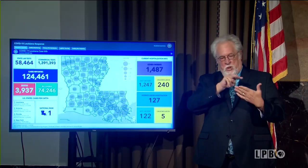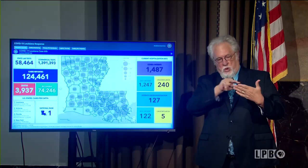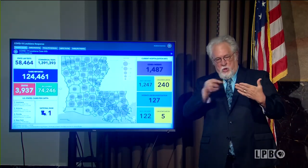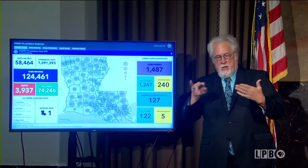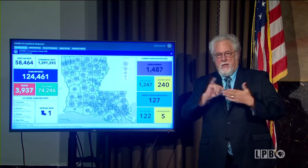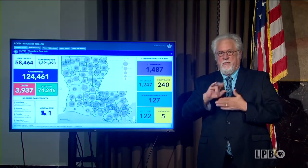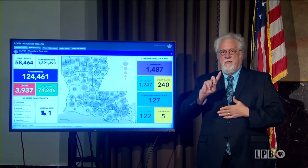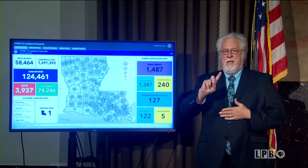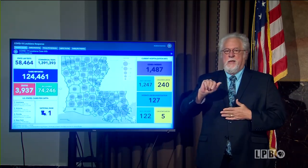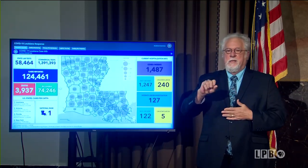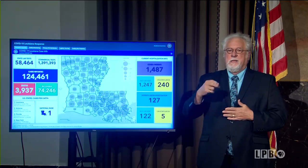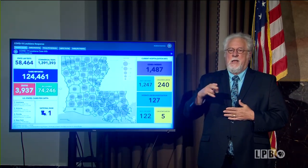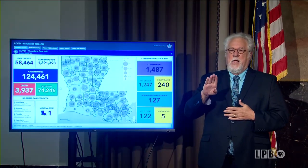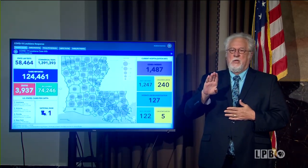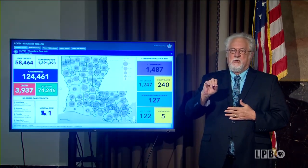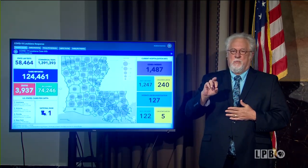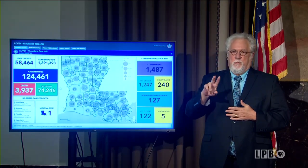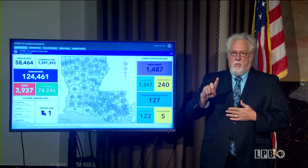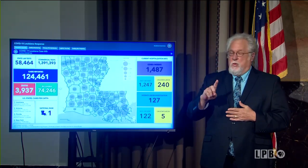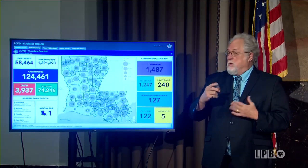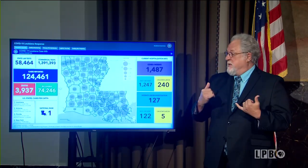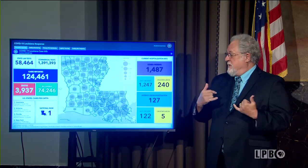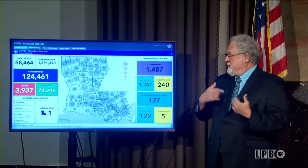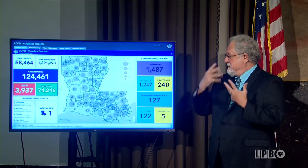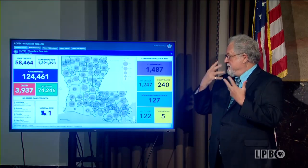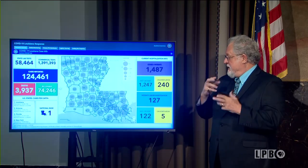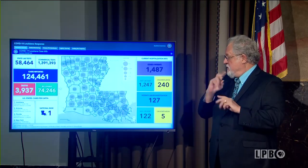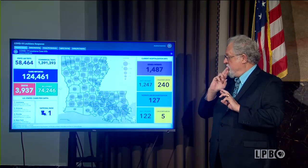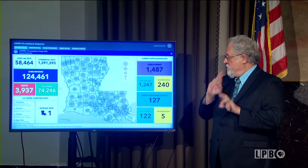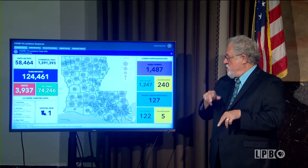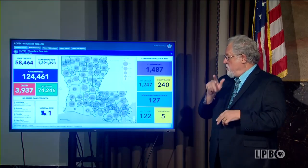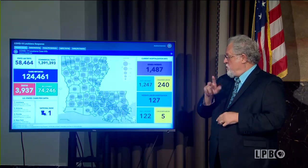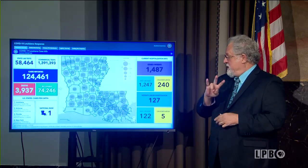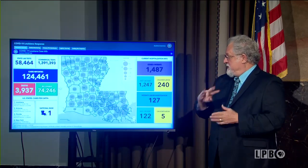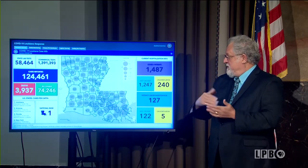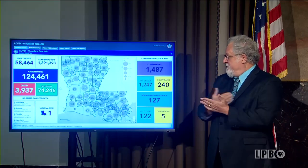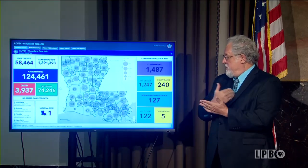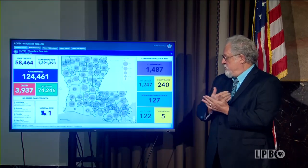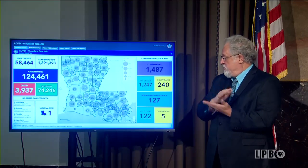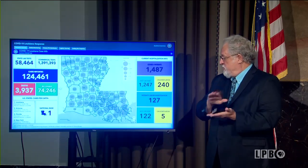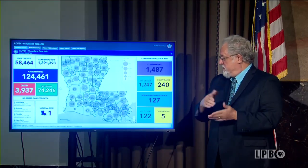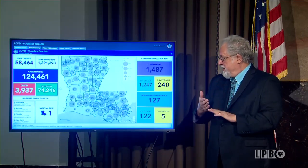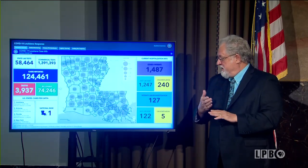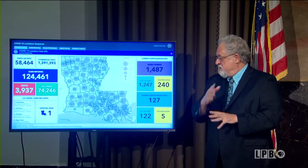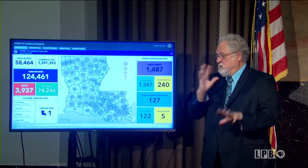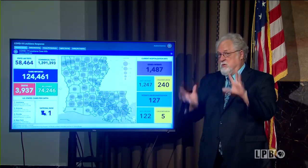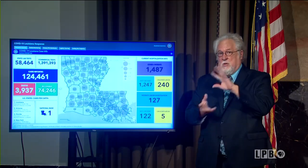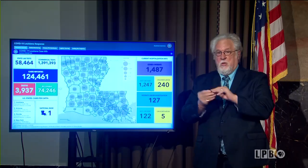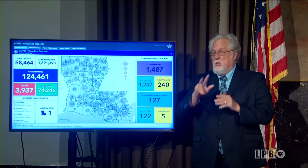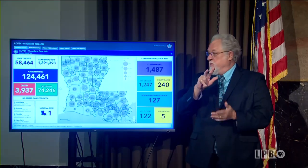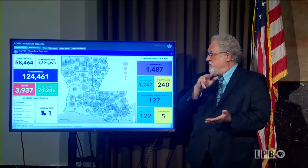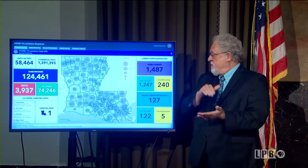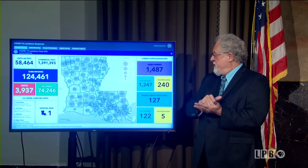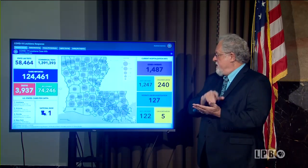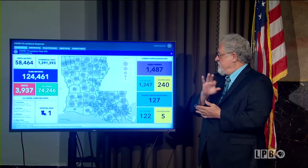look at that. Today, we are sadly reporting 27 new deaths, and that brings the total to